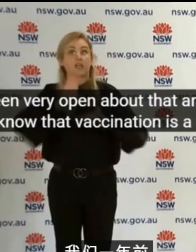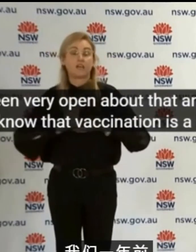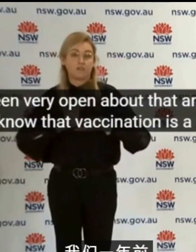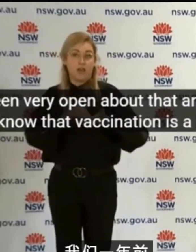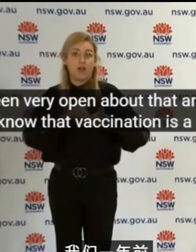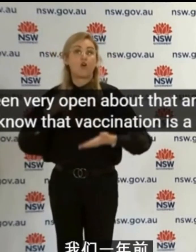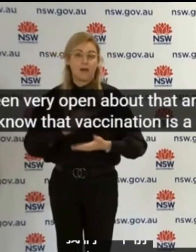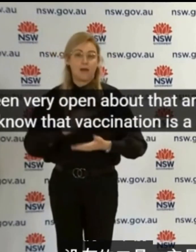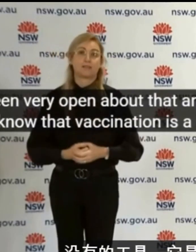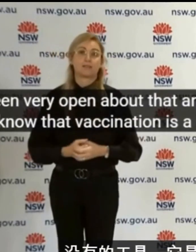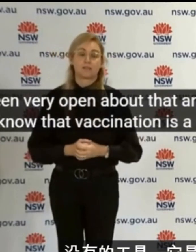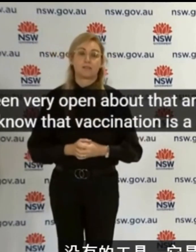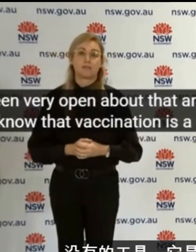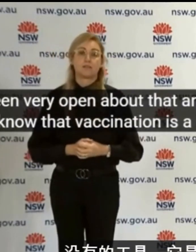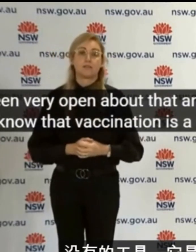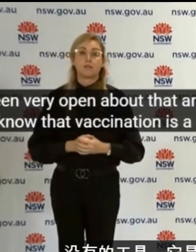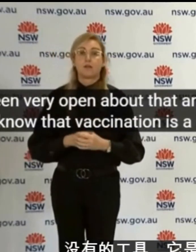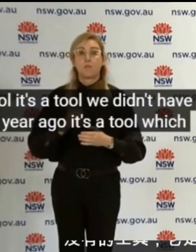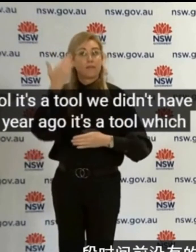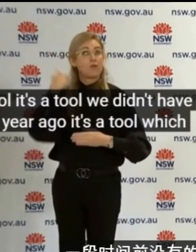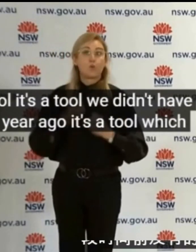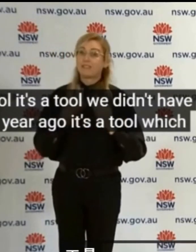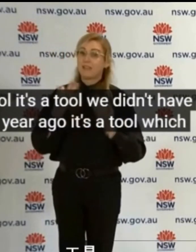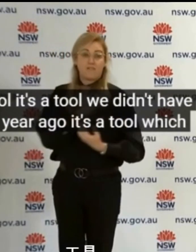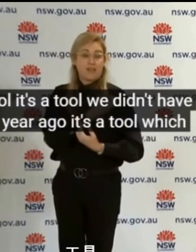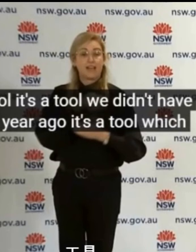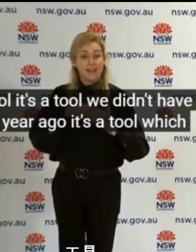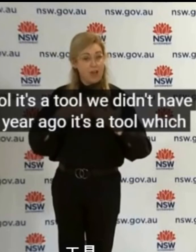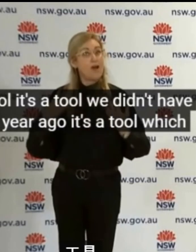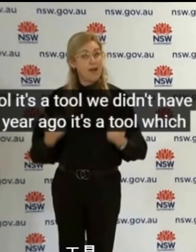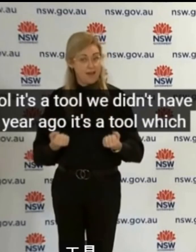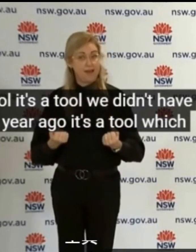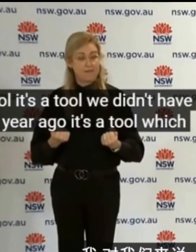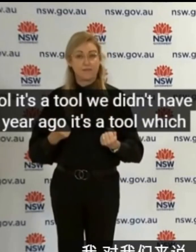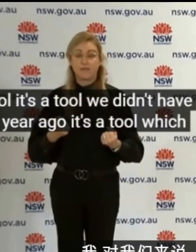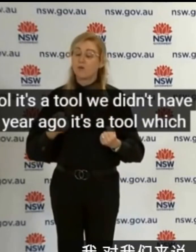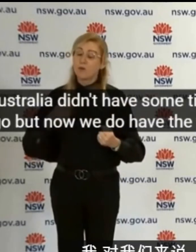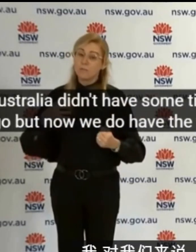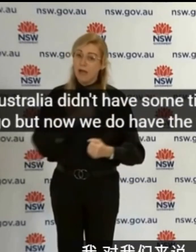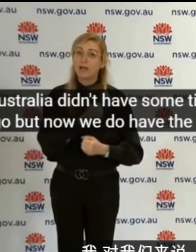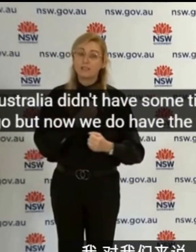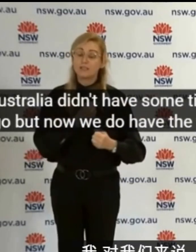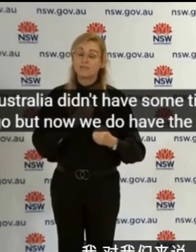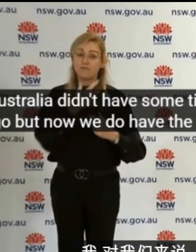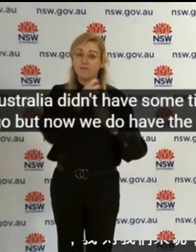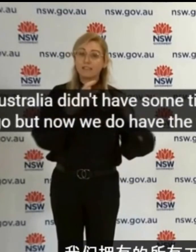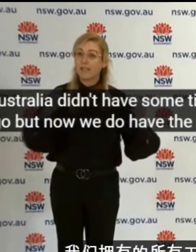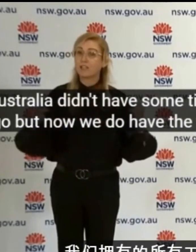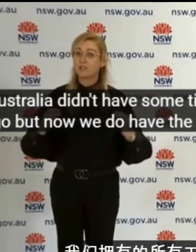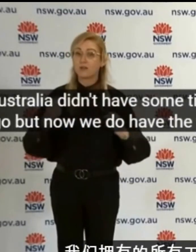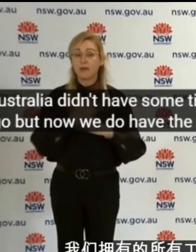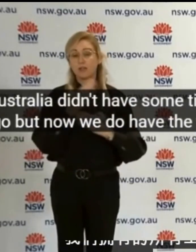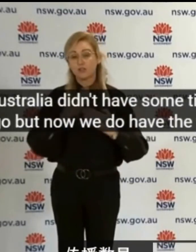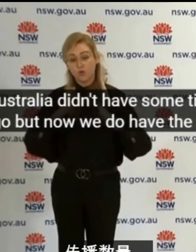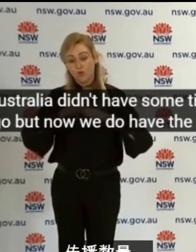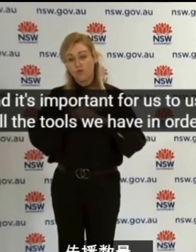which Australia didn't have some time ago, but now we do have the tool, and it's important for us to use all the tools we have in order to curb the number of the